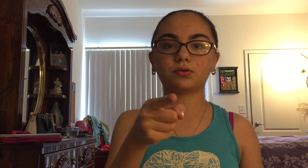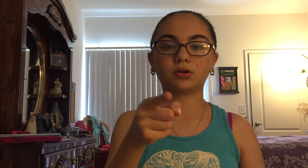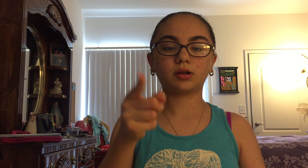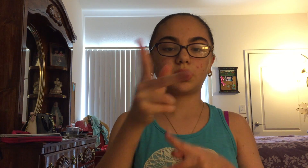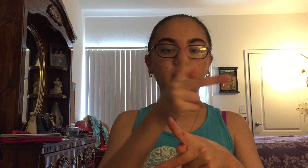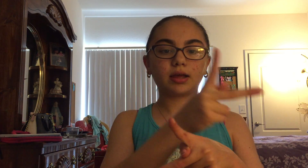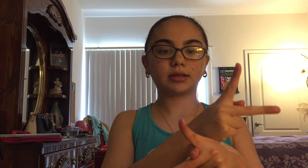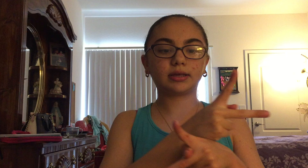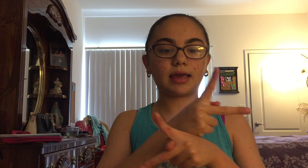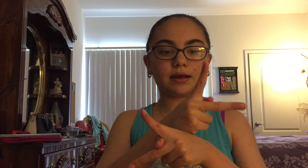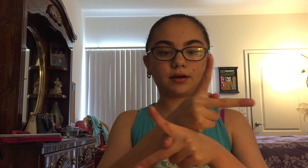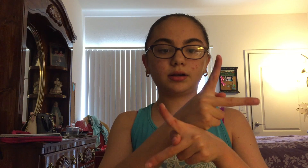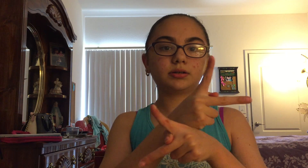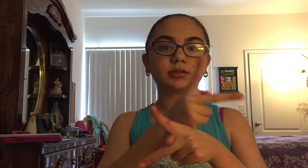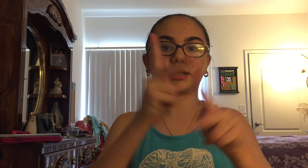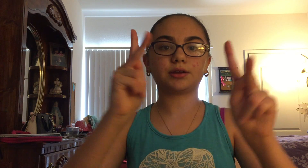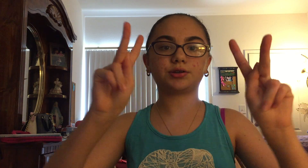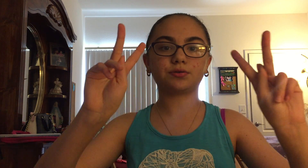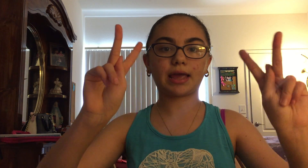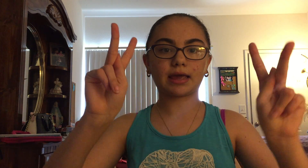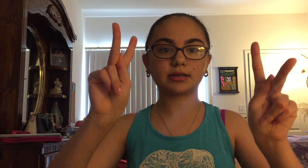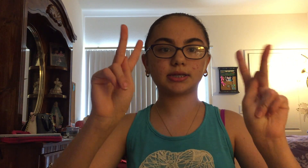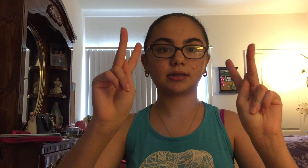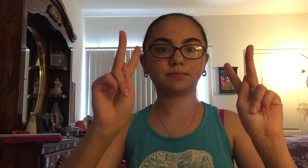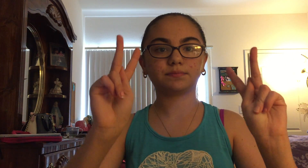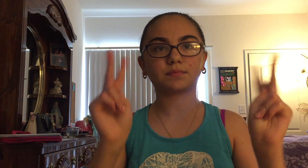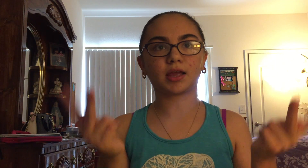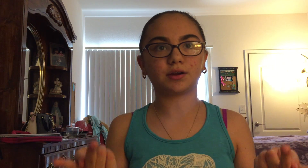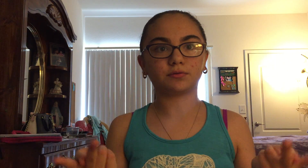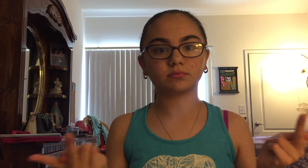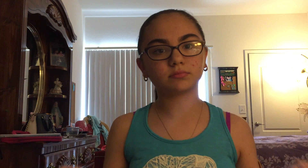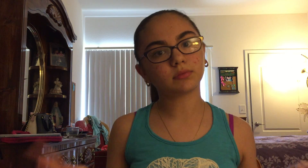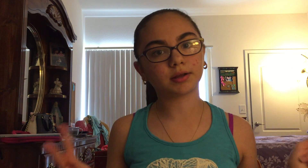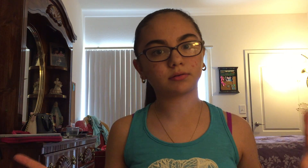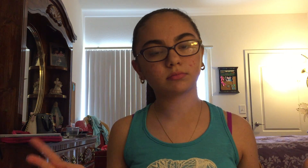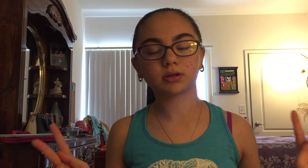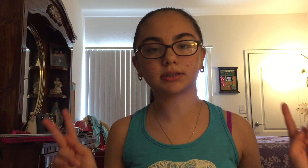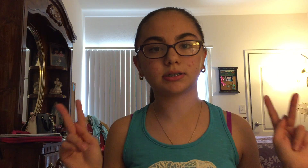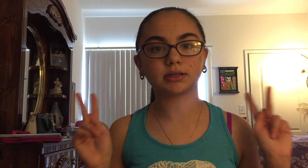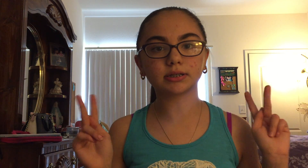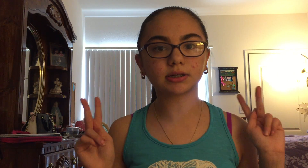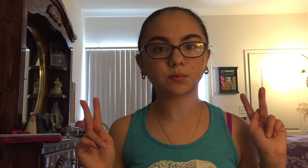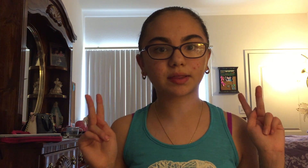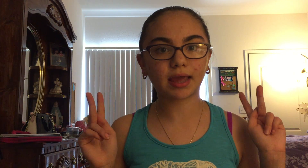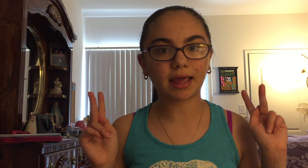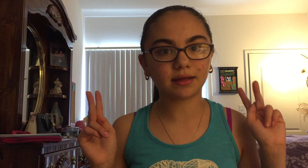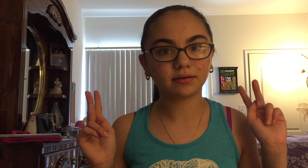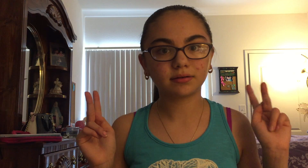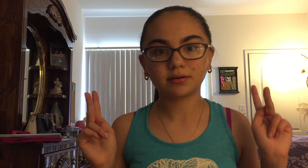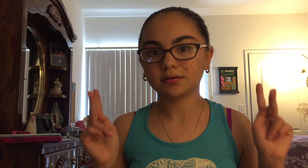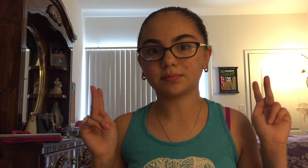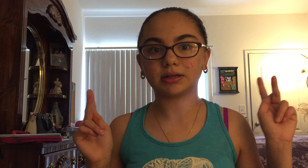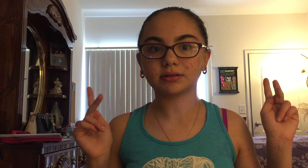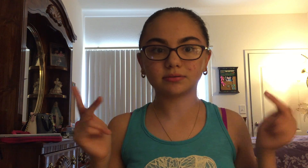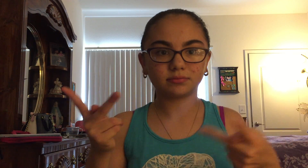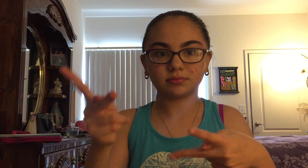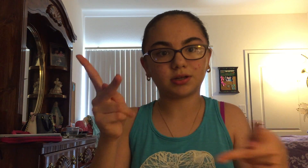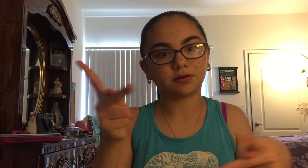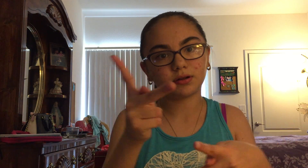care just take your two K's I know I know don't start with K but you know